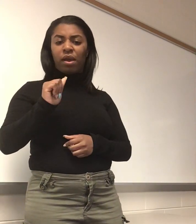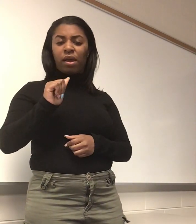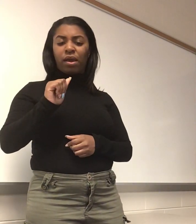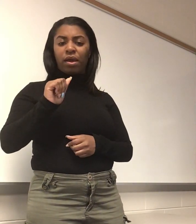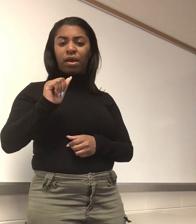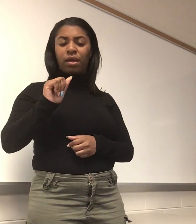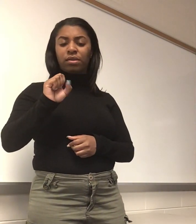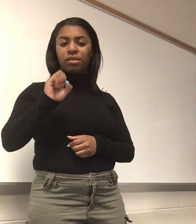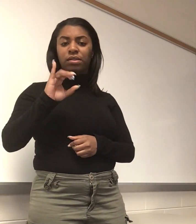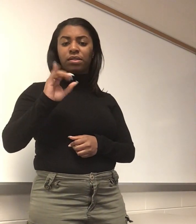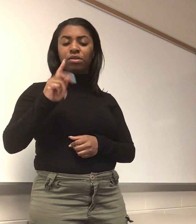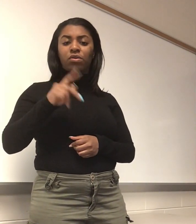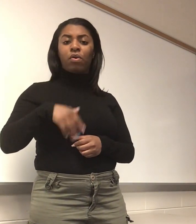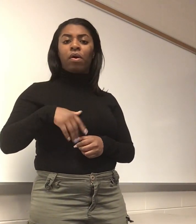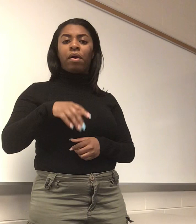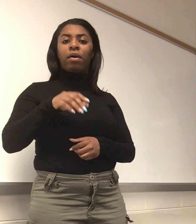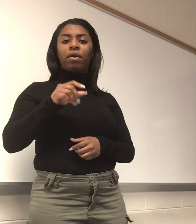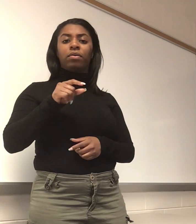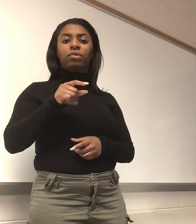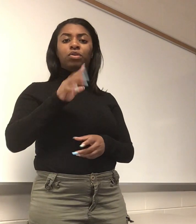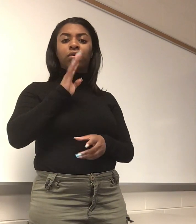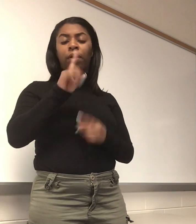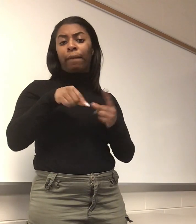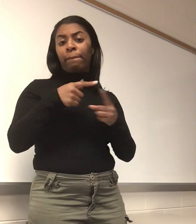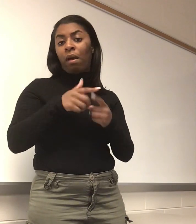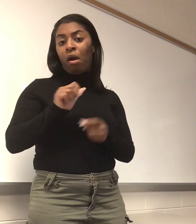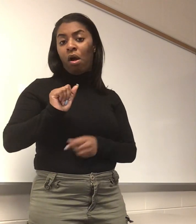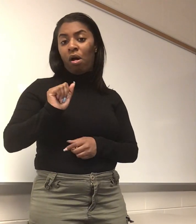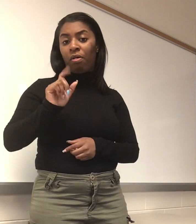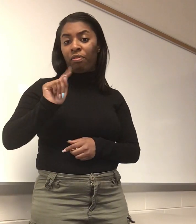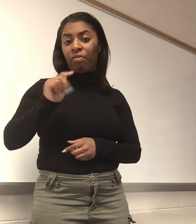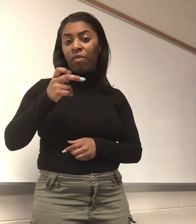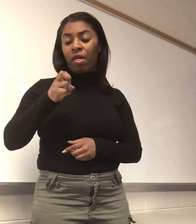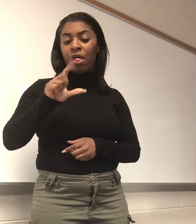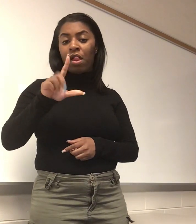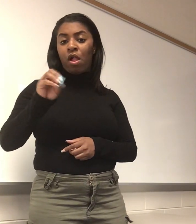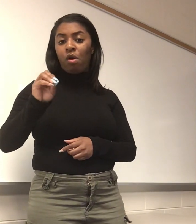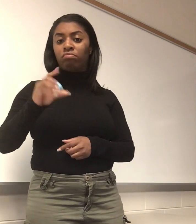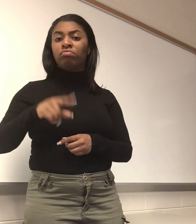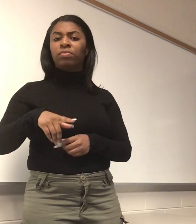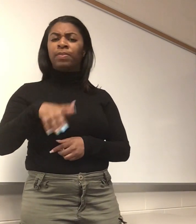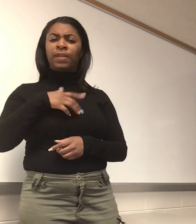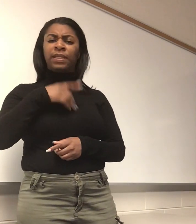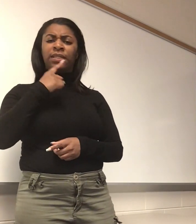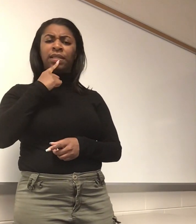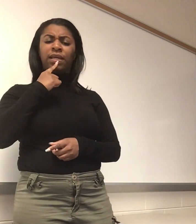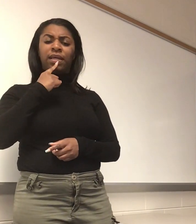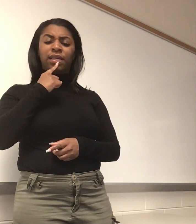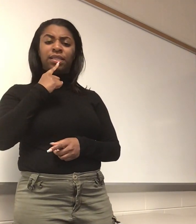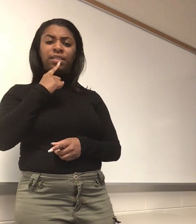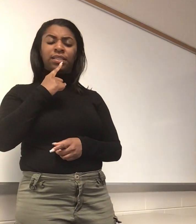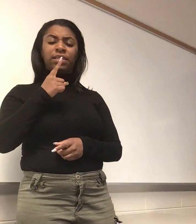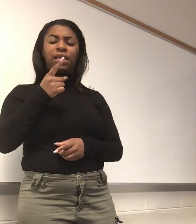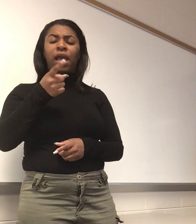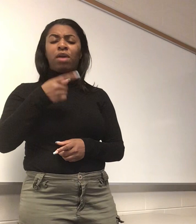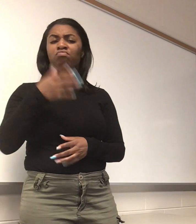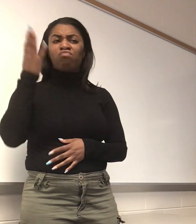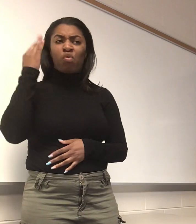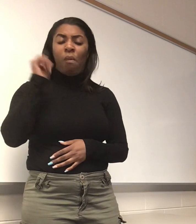bad things about him, he's like, well, why don't you quit? Yeah. And so that was good advice from him. It was, and you know what? In Act 5, I won't ruin it